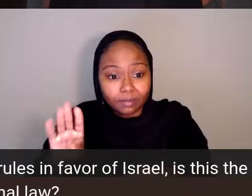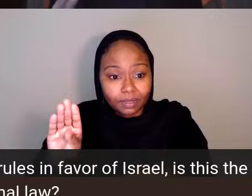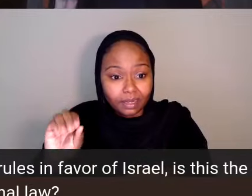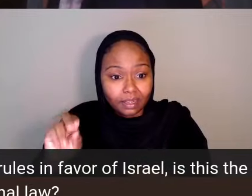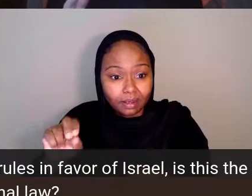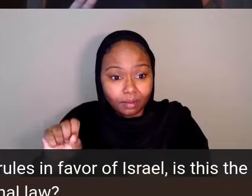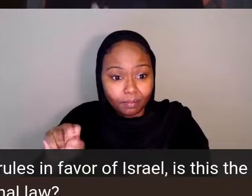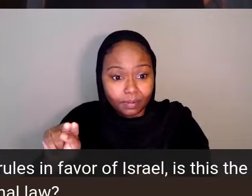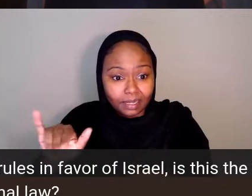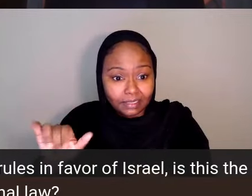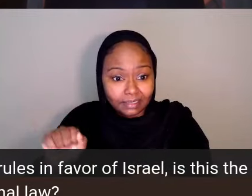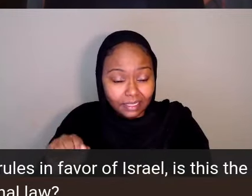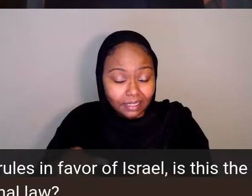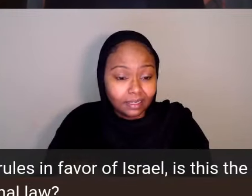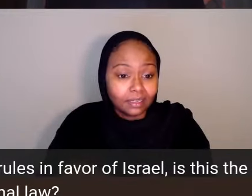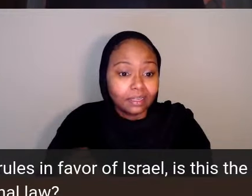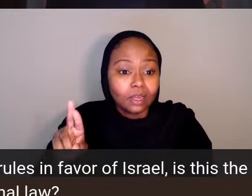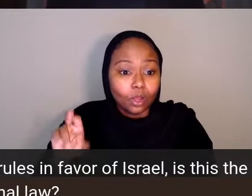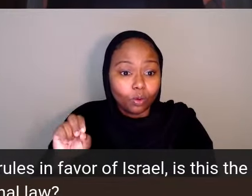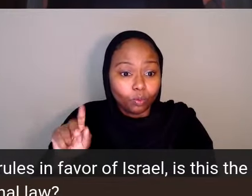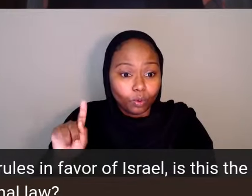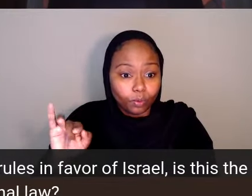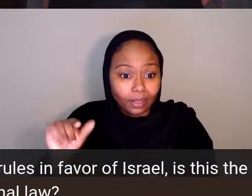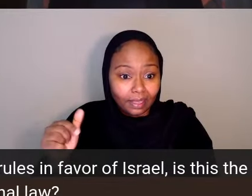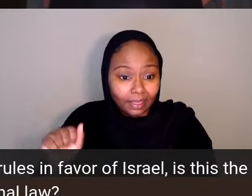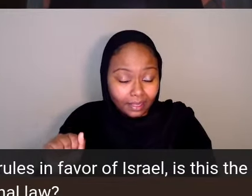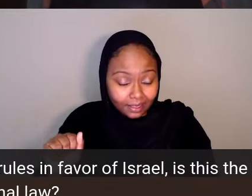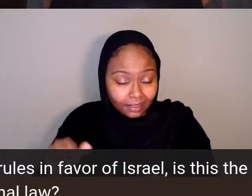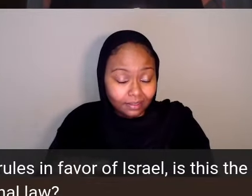Srebrenica, in the Rohingya case